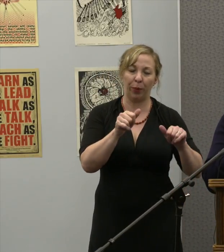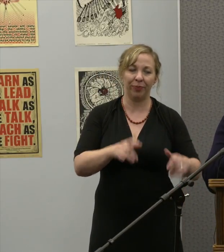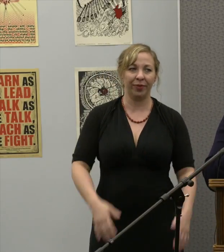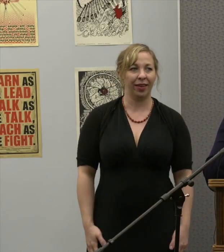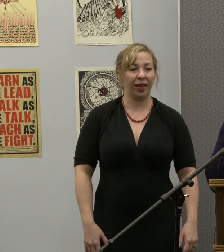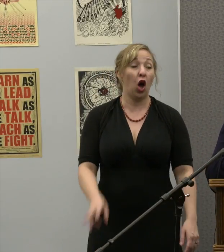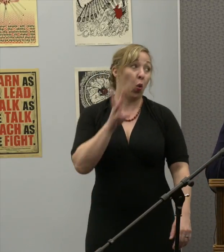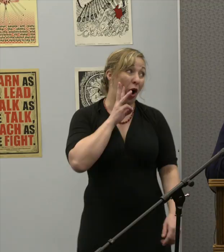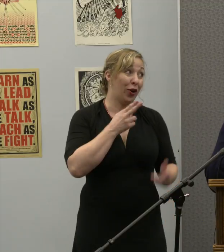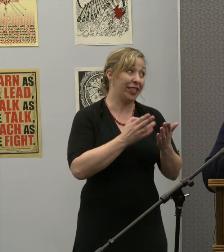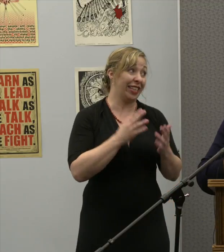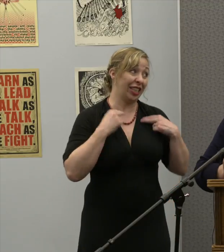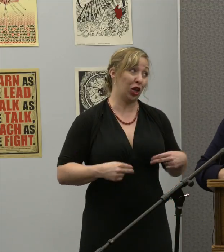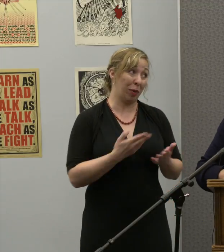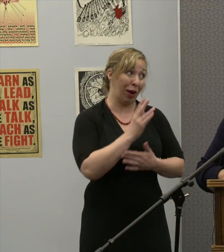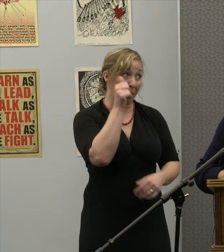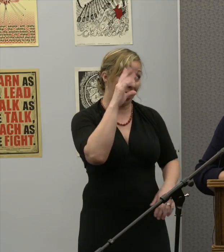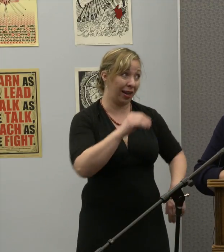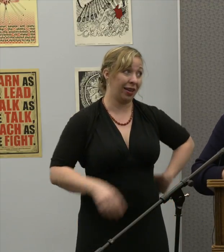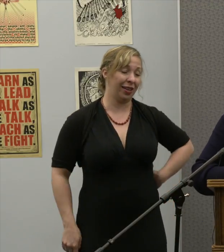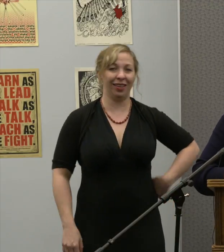Water's a human right now.